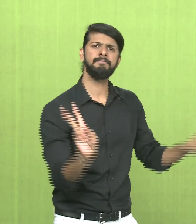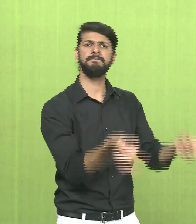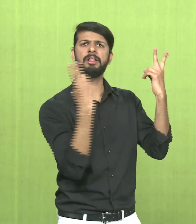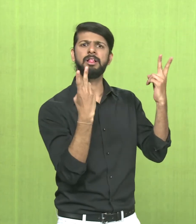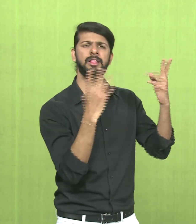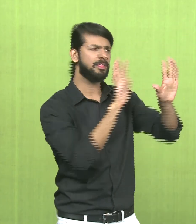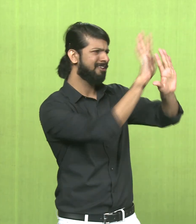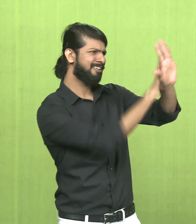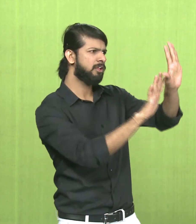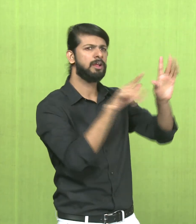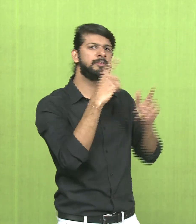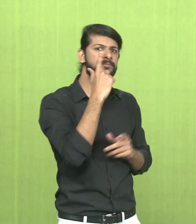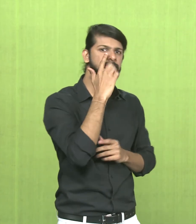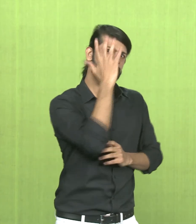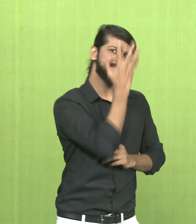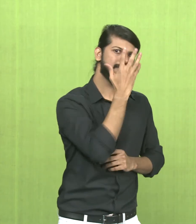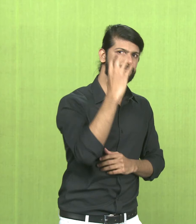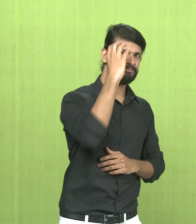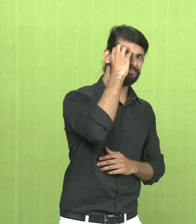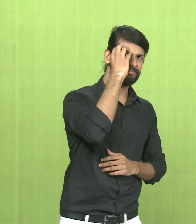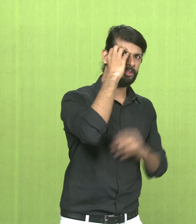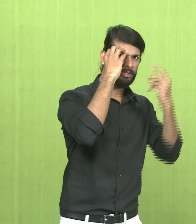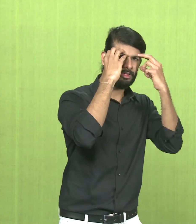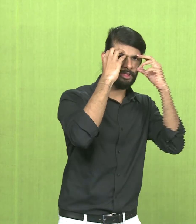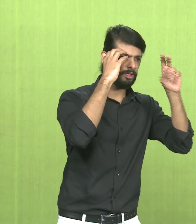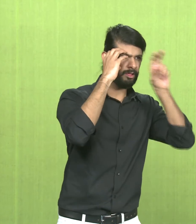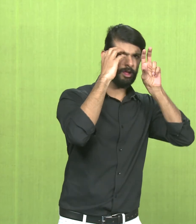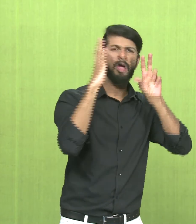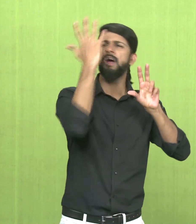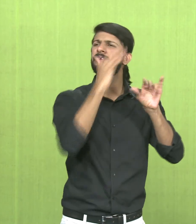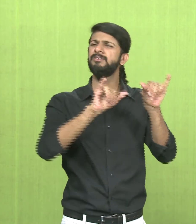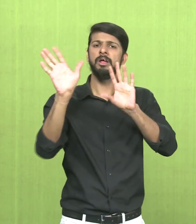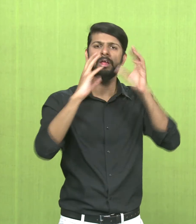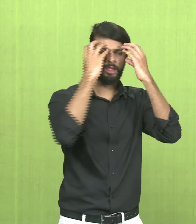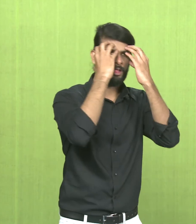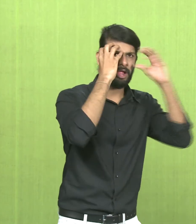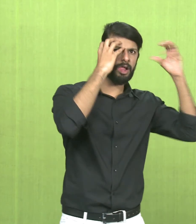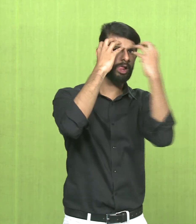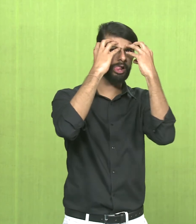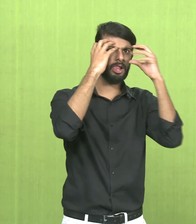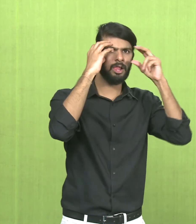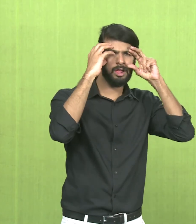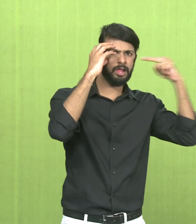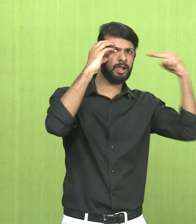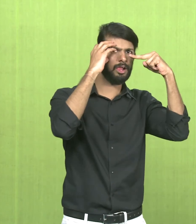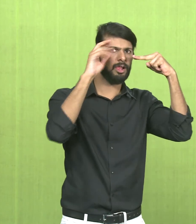up the subject to provide multitudes of perspectives. Similar has been